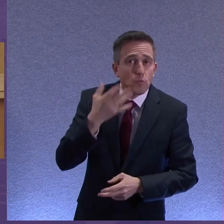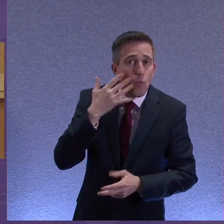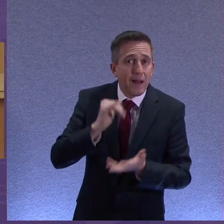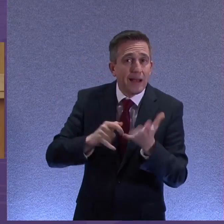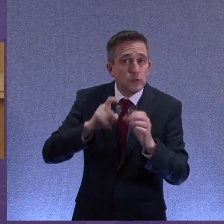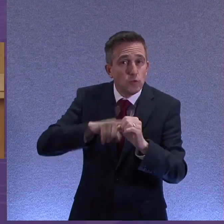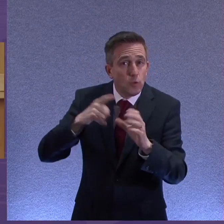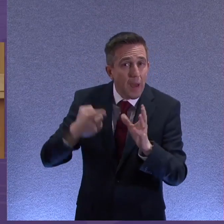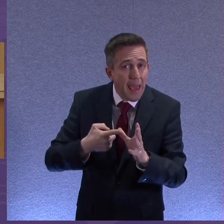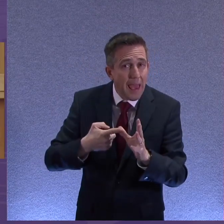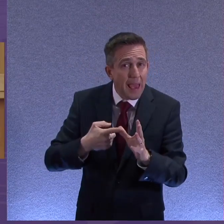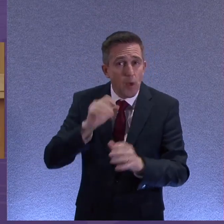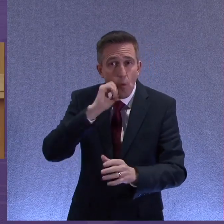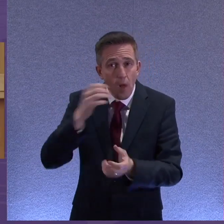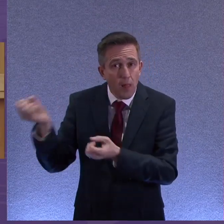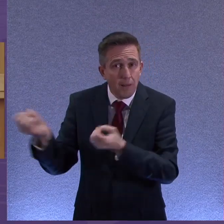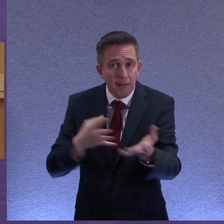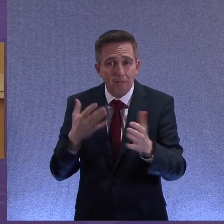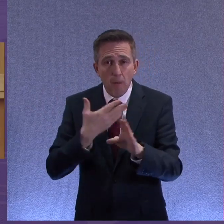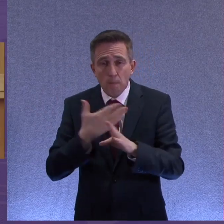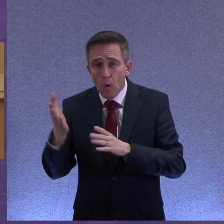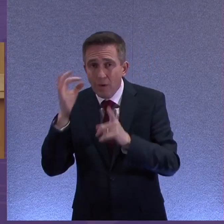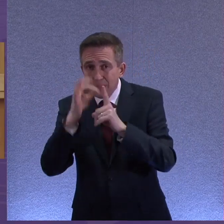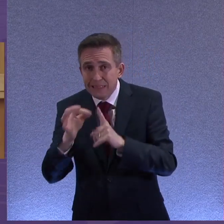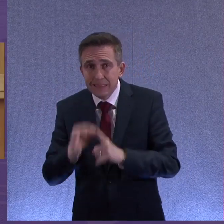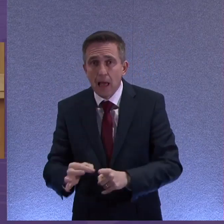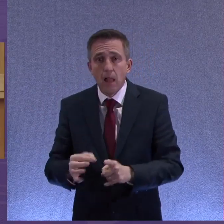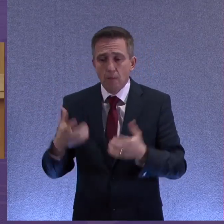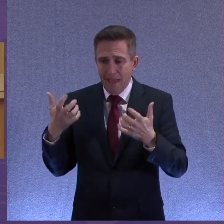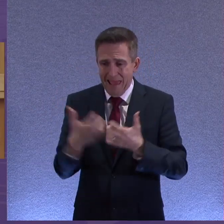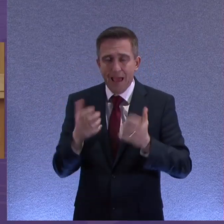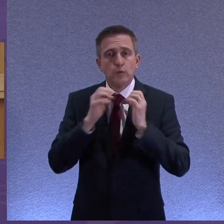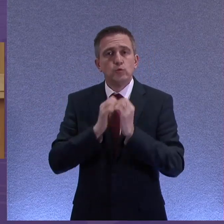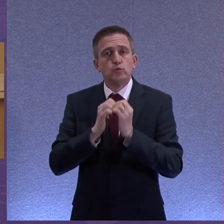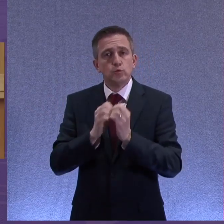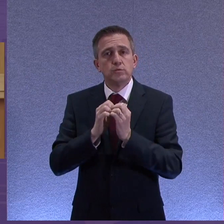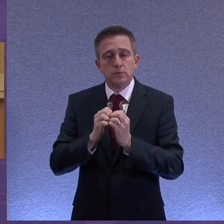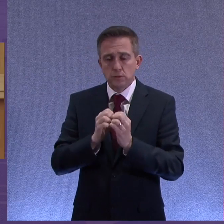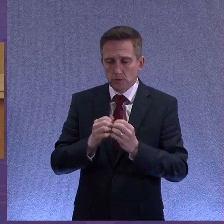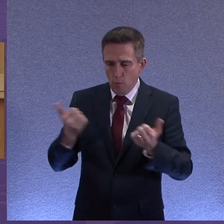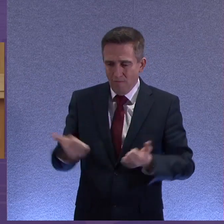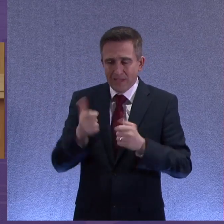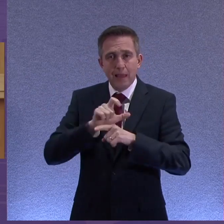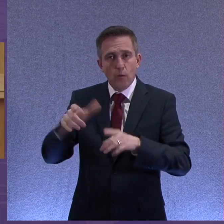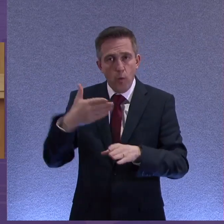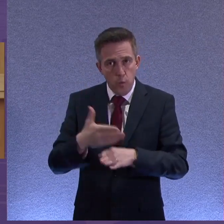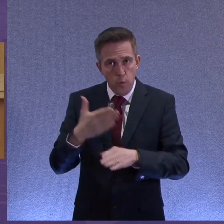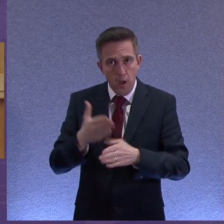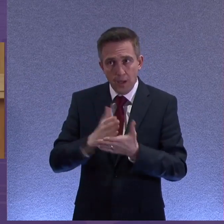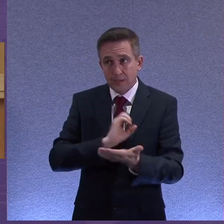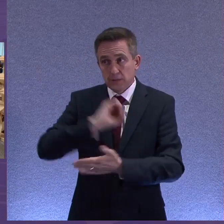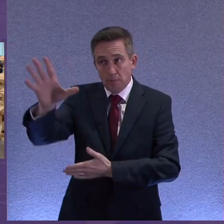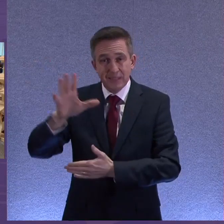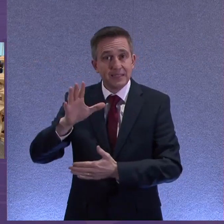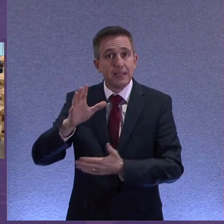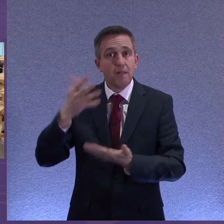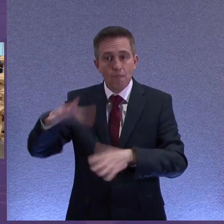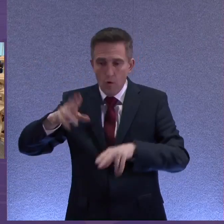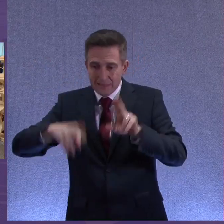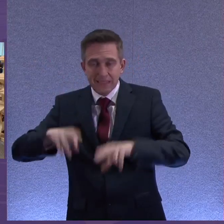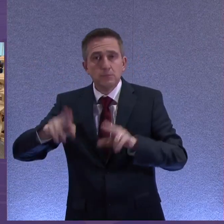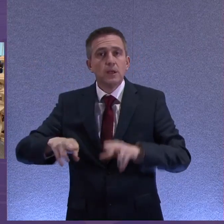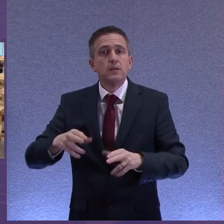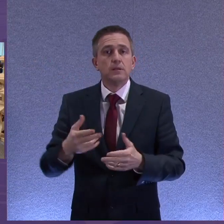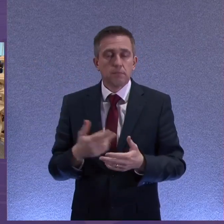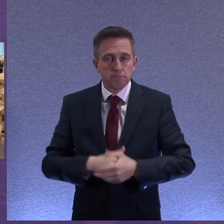detailed advice around the completion and submission of coursework and the new process for awarding qualifications? John Swinney.